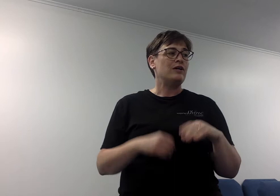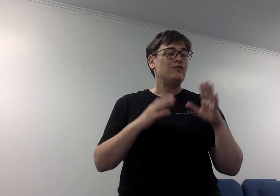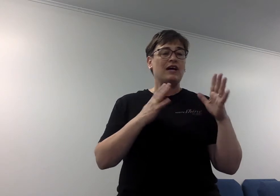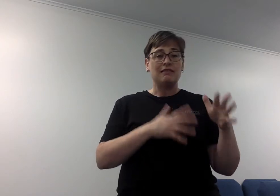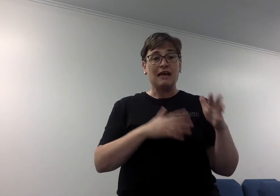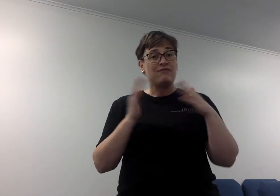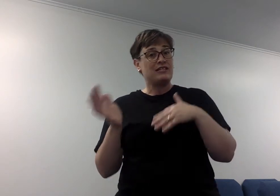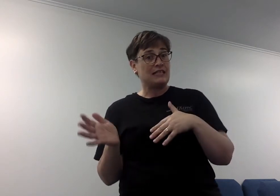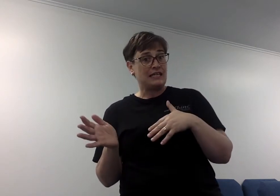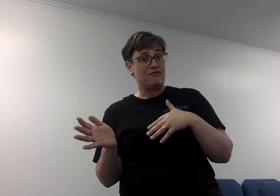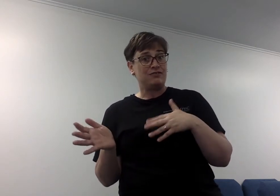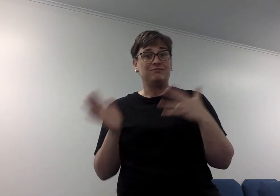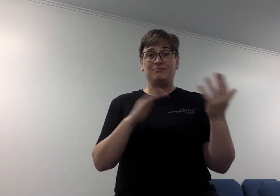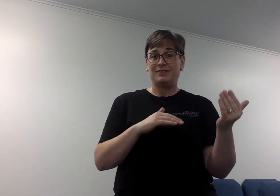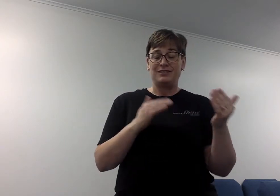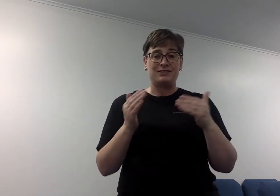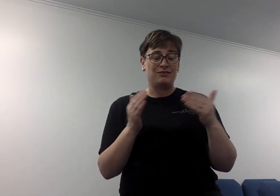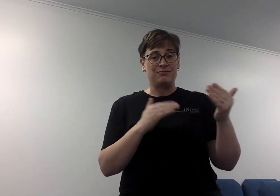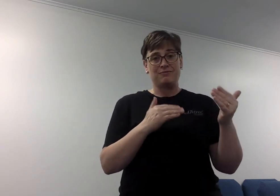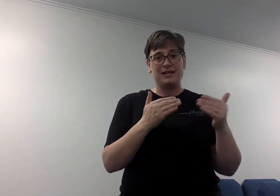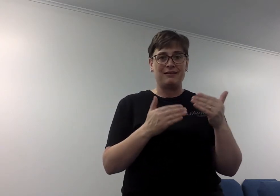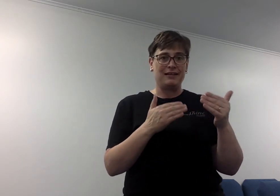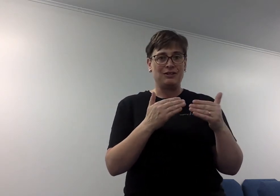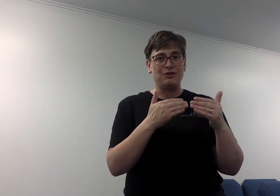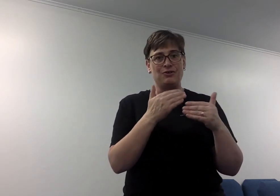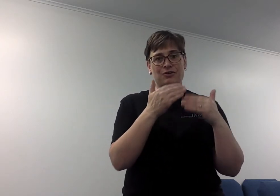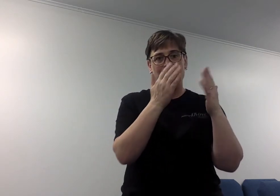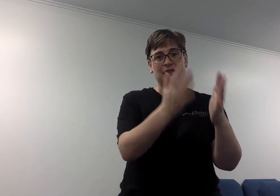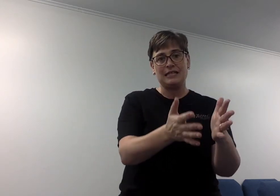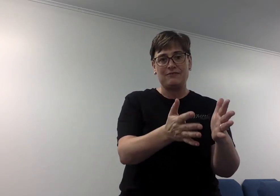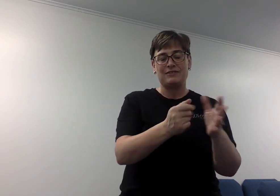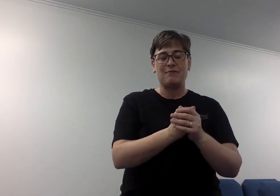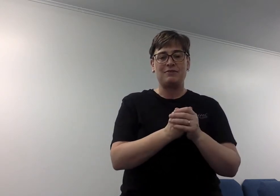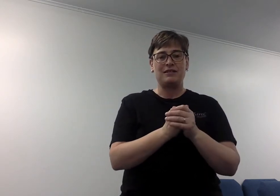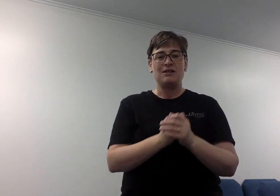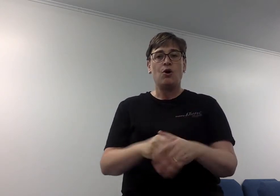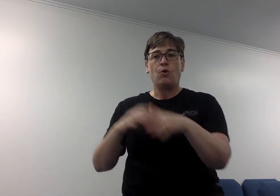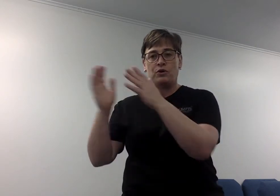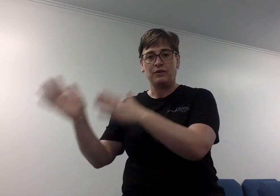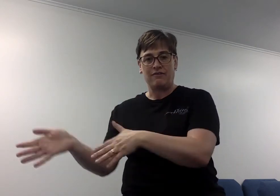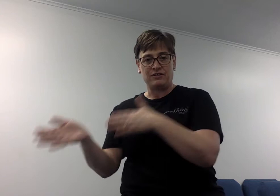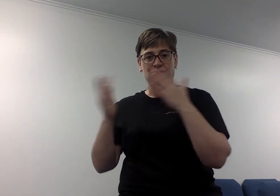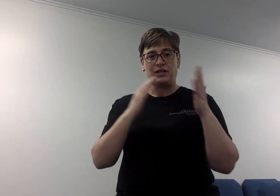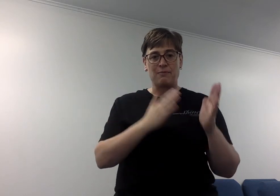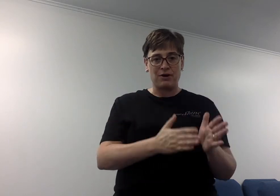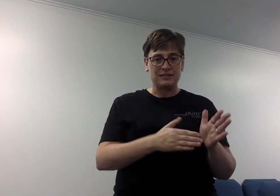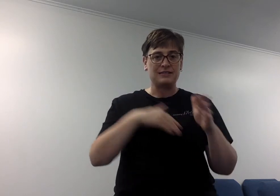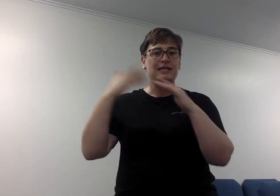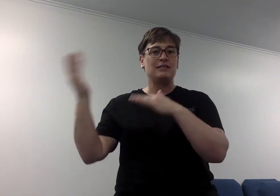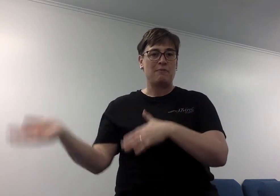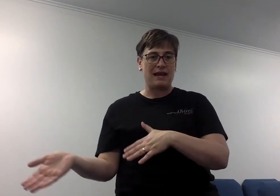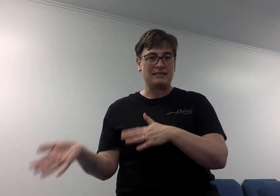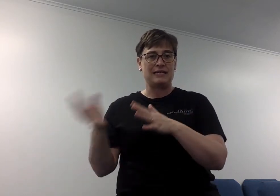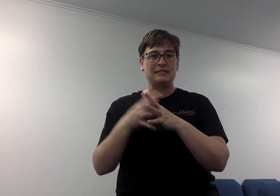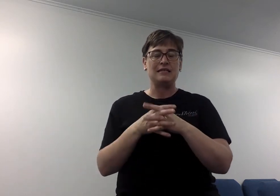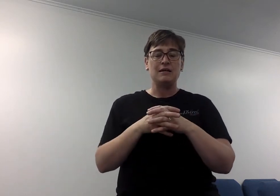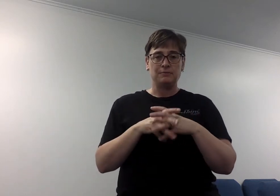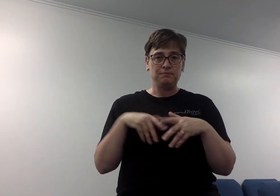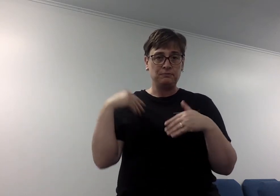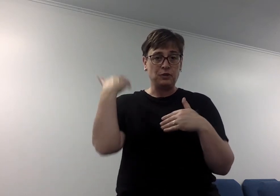you've got left and leave, because they're kind of like, you're going to leave something or you left it. So you got present tense, past tense, and